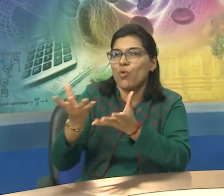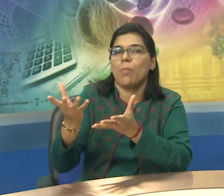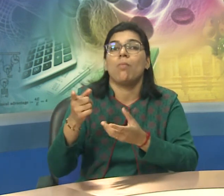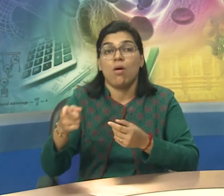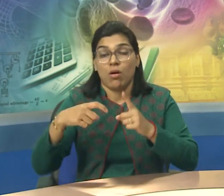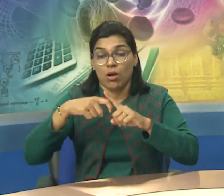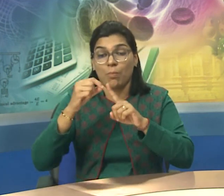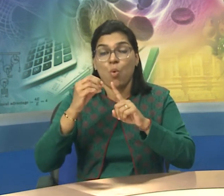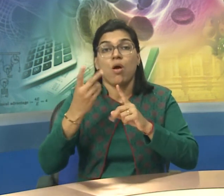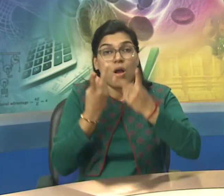in-depth knowledge